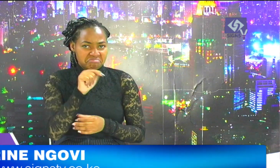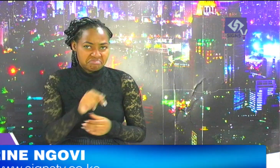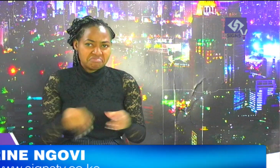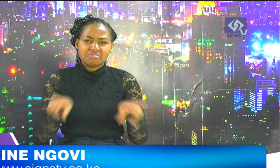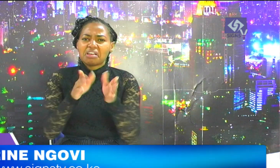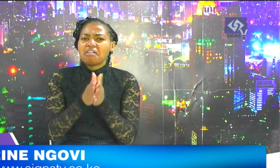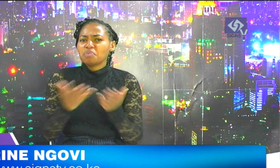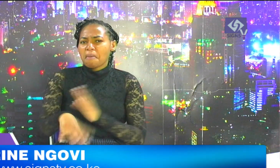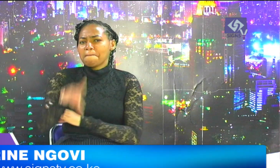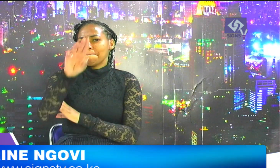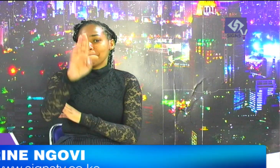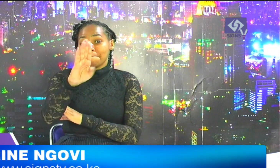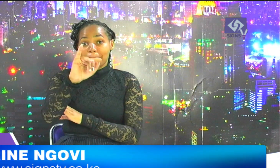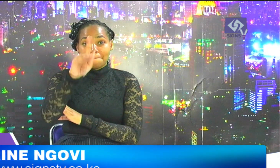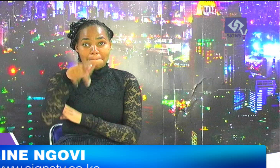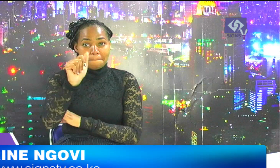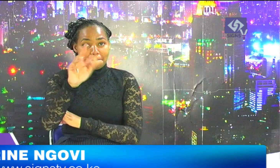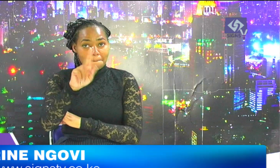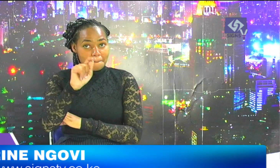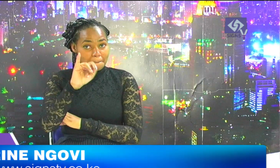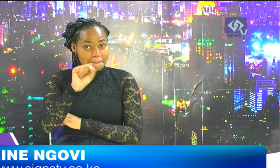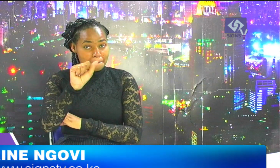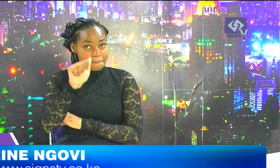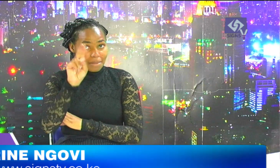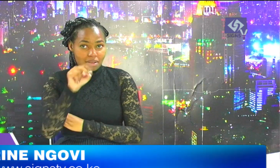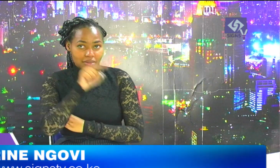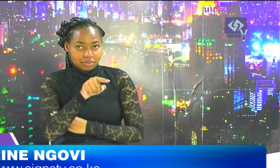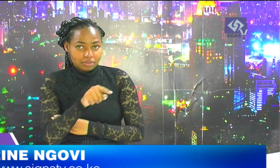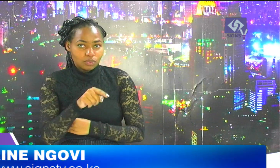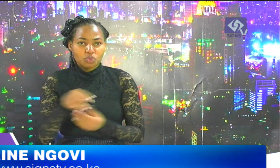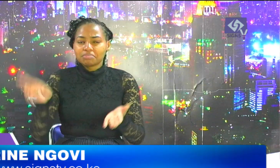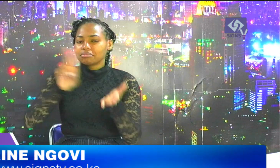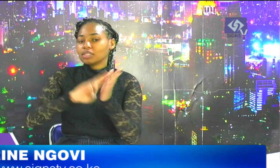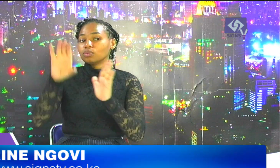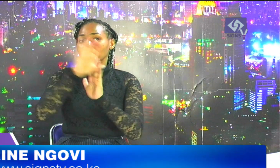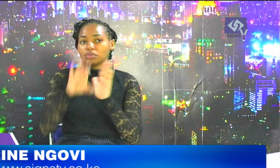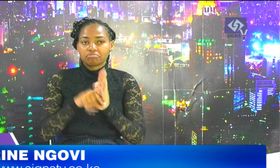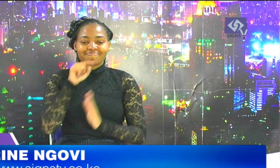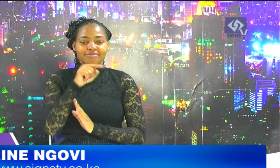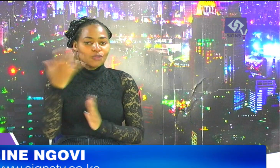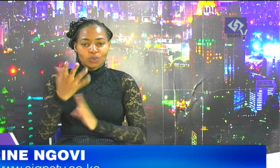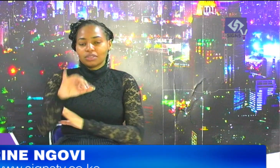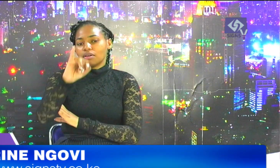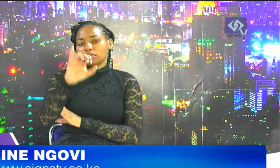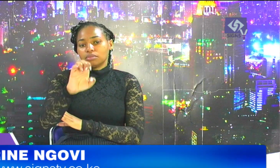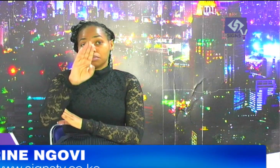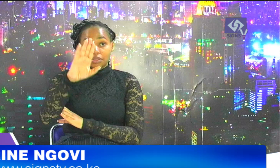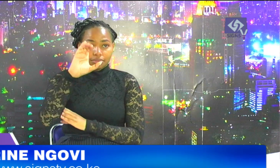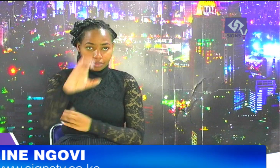and the bipartisan reconstitution of the IEBC. The Dialogue Committee